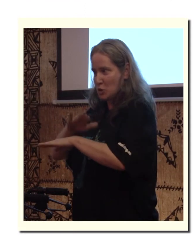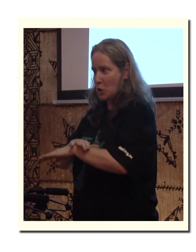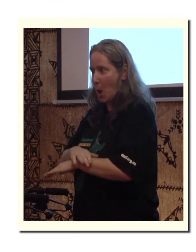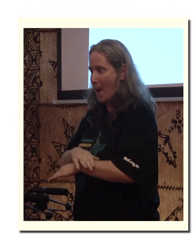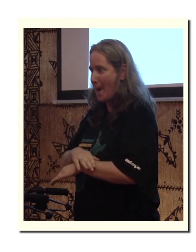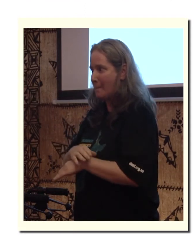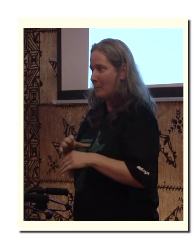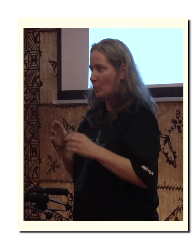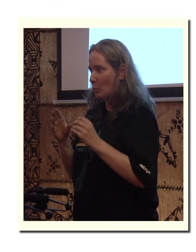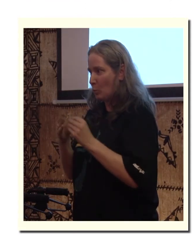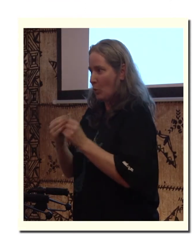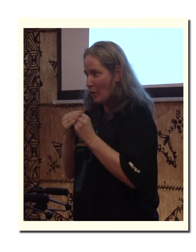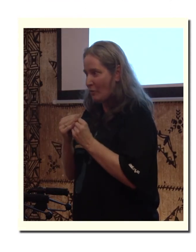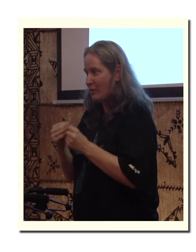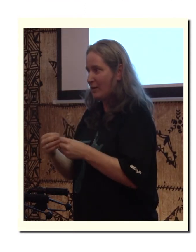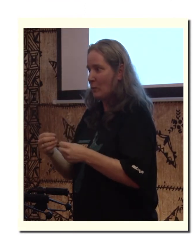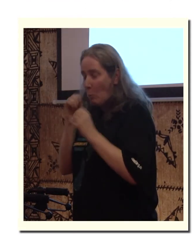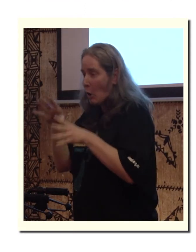Next time